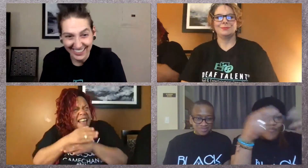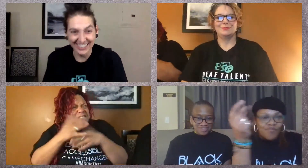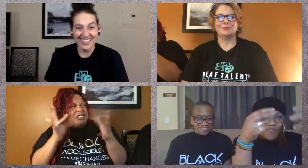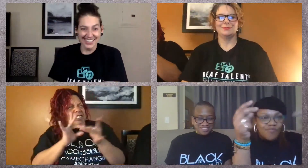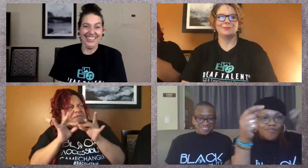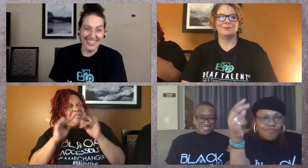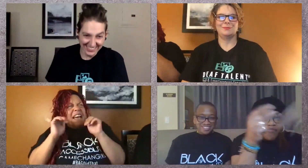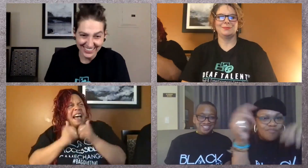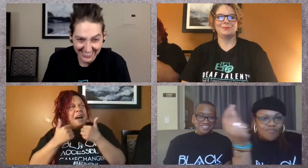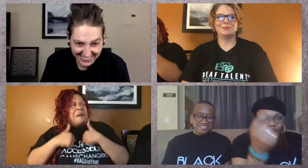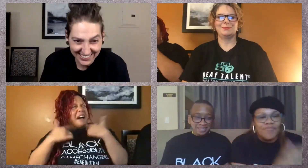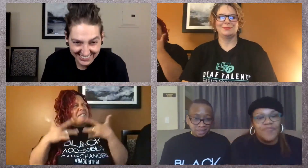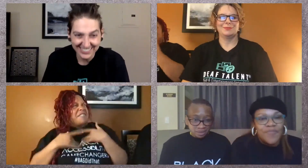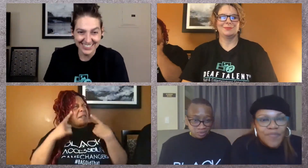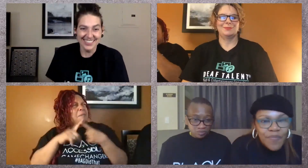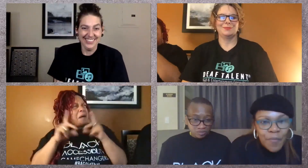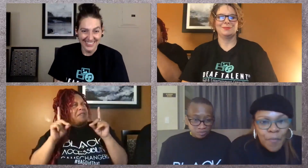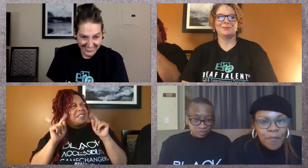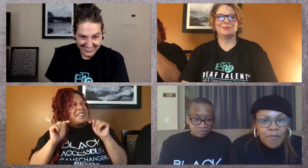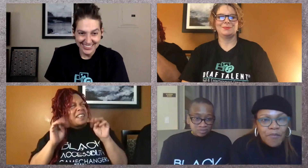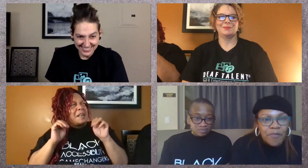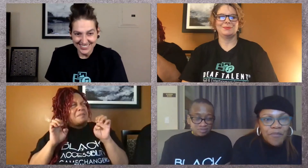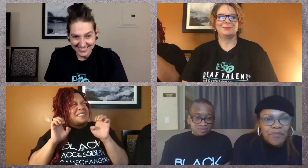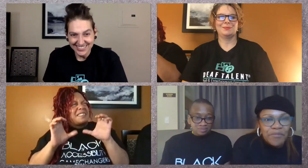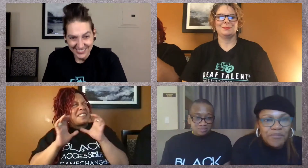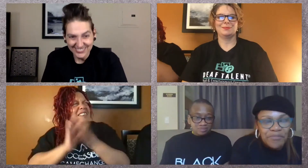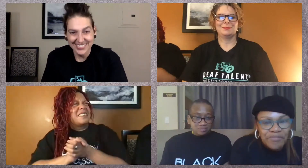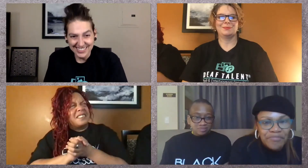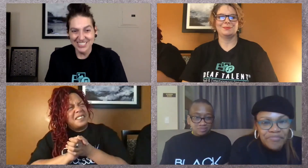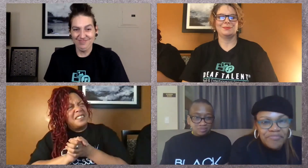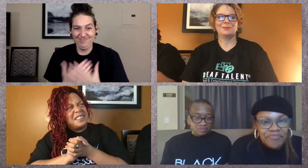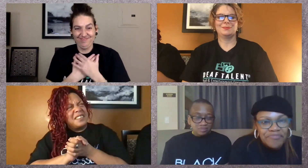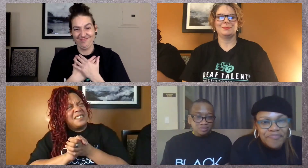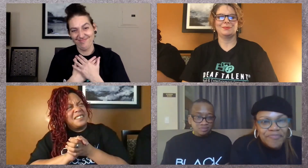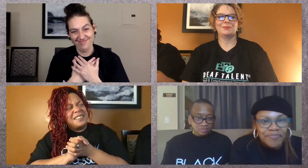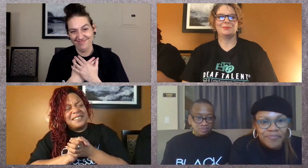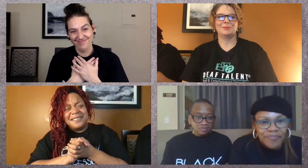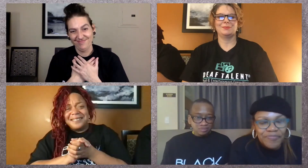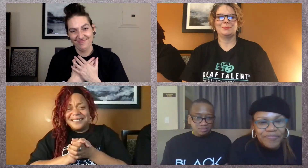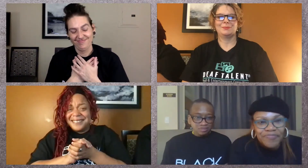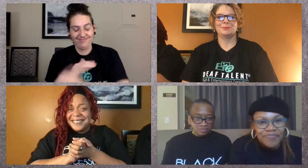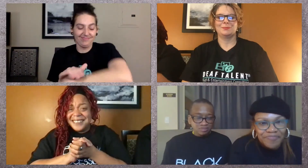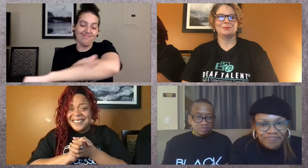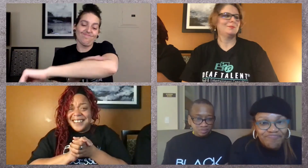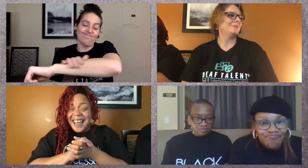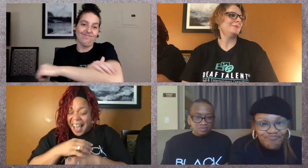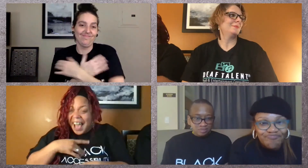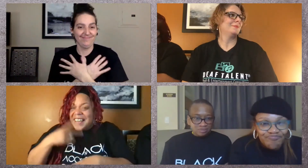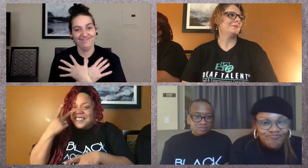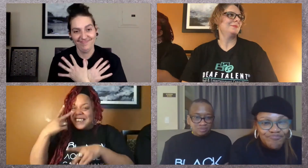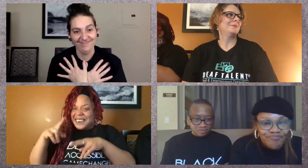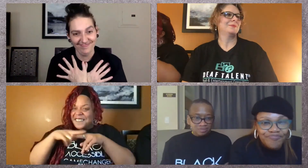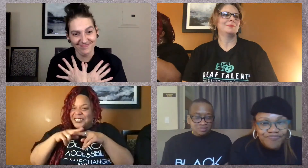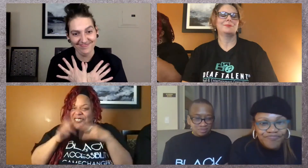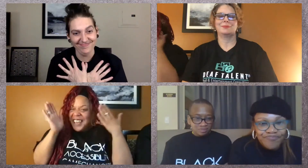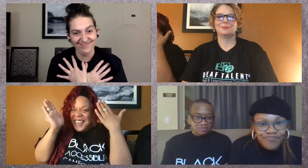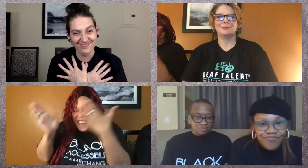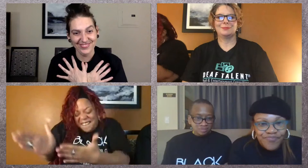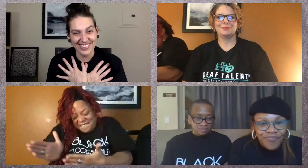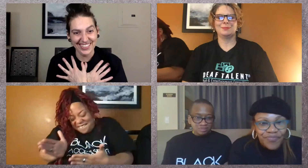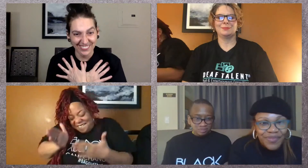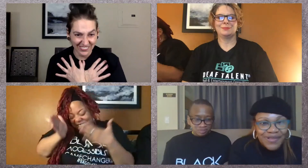So you asked me the question, how do I feel about DTMEC?